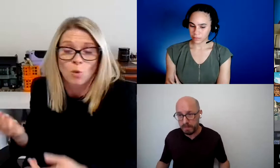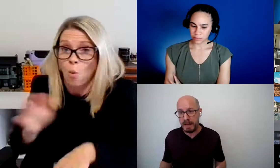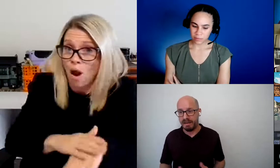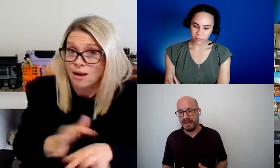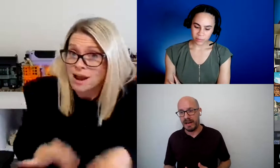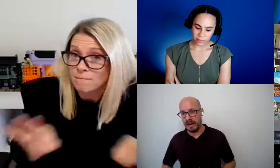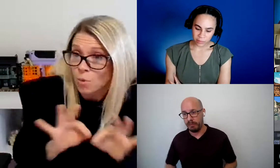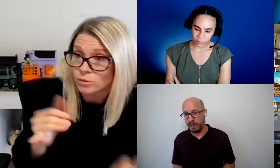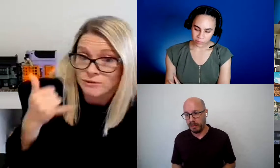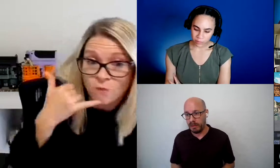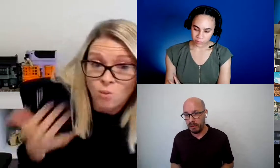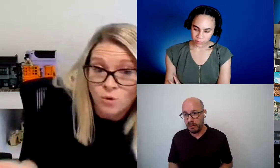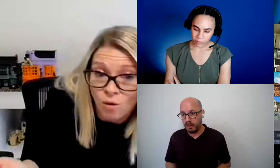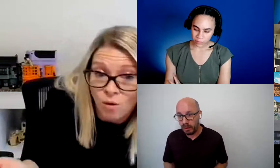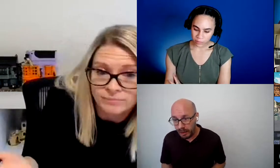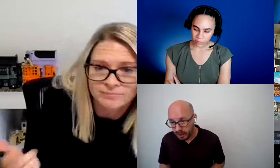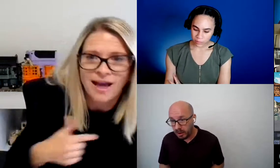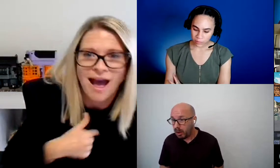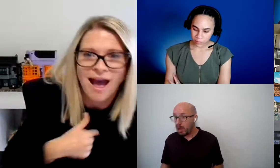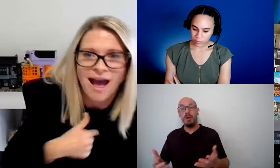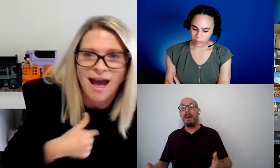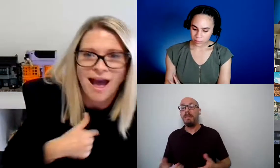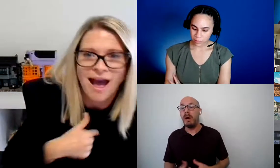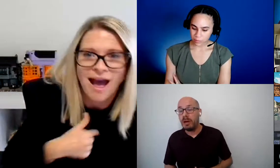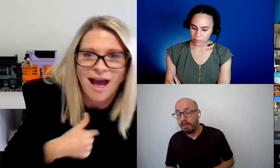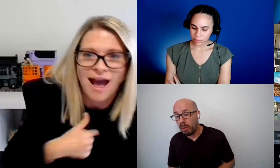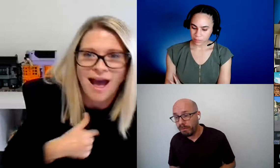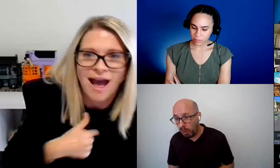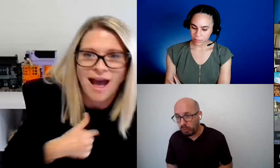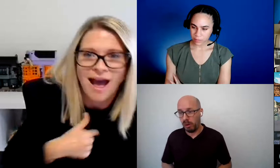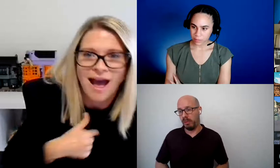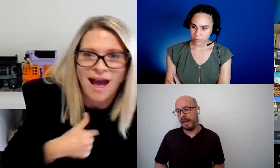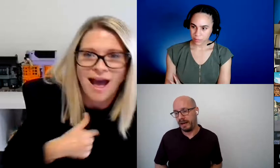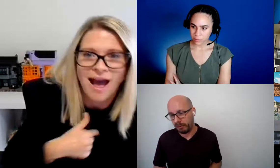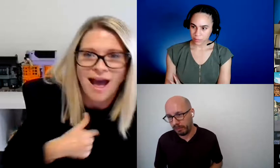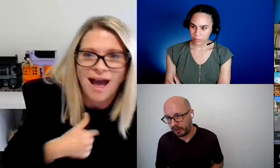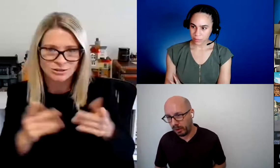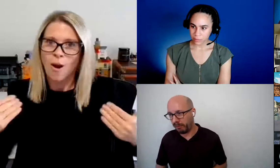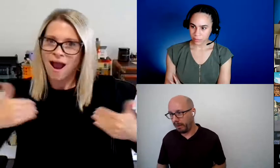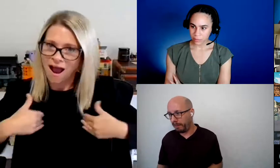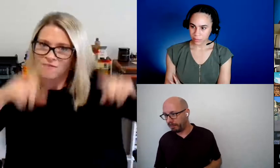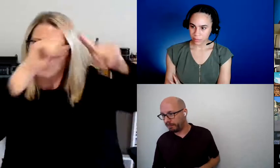everyone may miss that announcement. You may be on an important phone call when that announcement comes up.